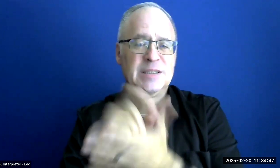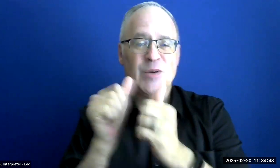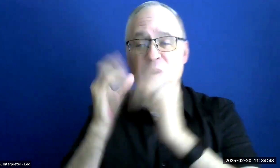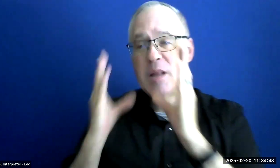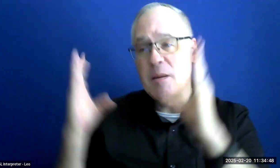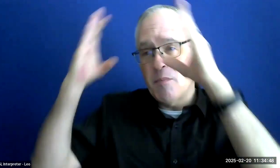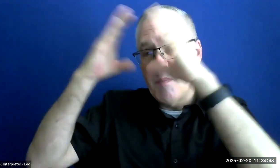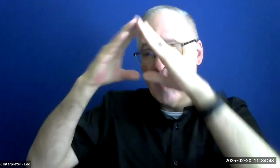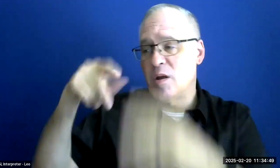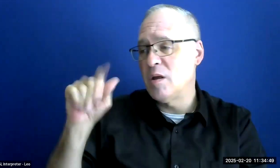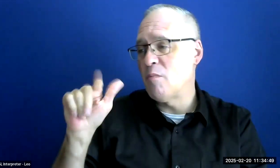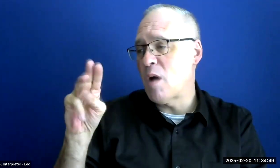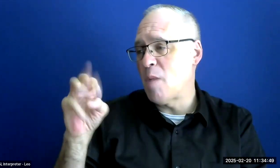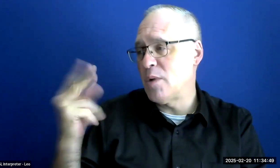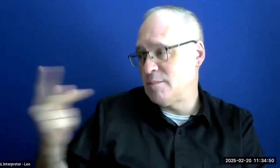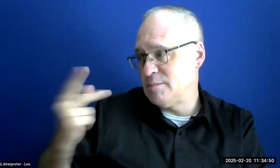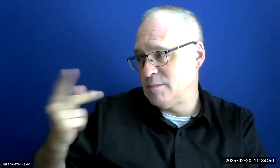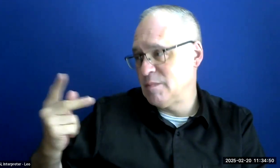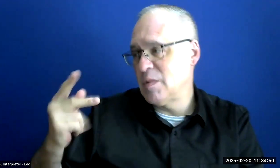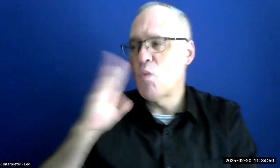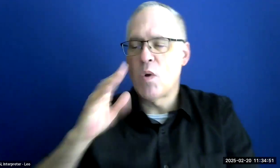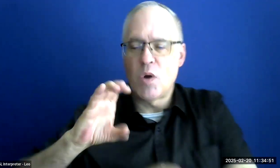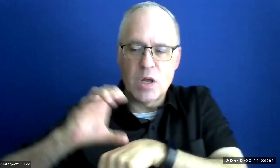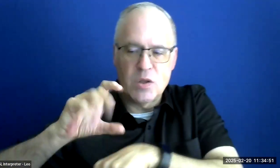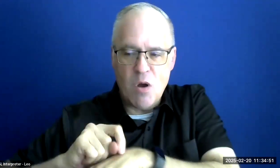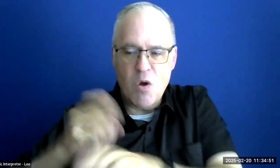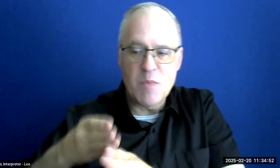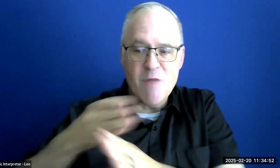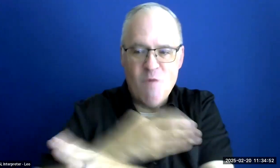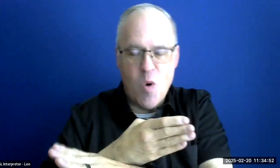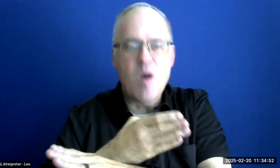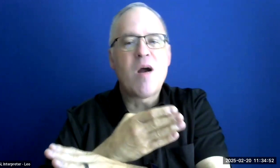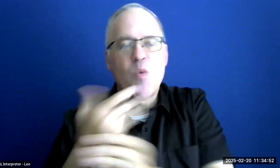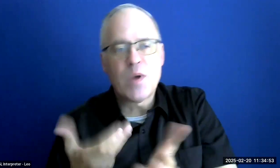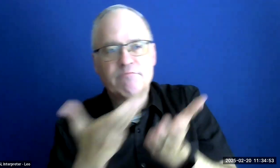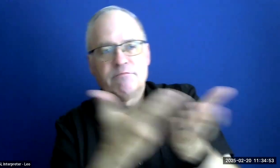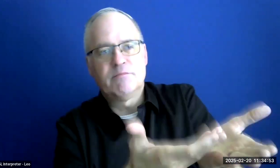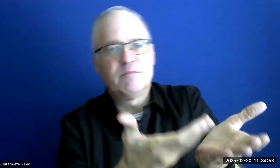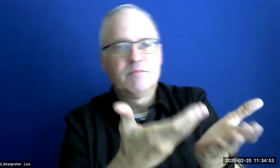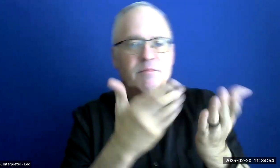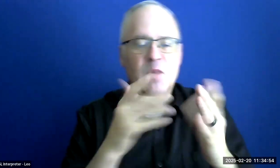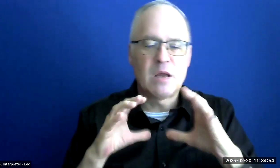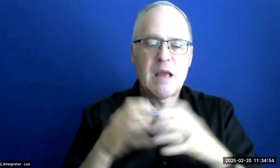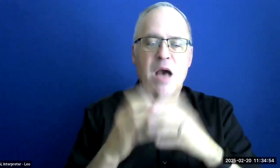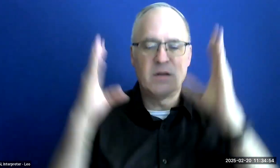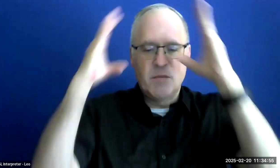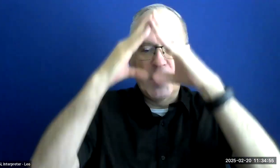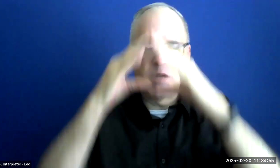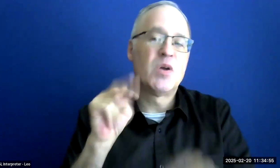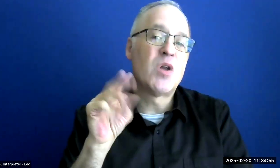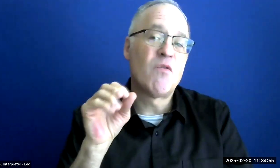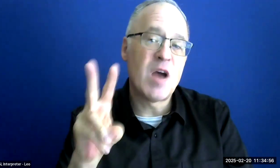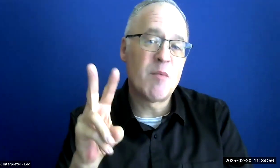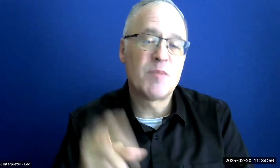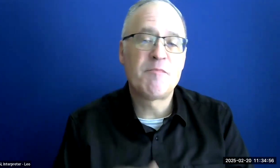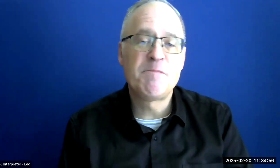V. Palmer, and I will consult before we present to the Council of Bishops in November. Do you mind